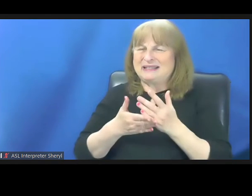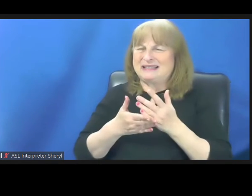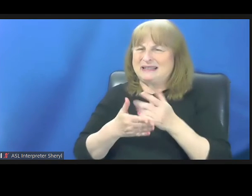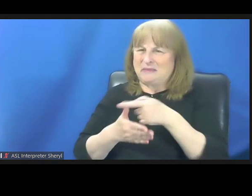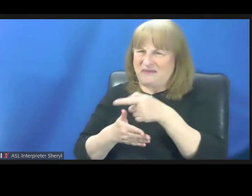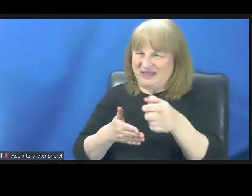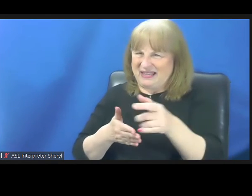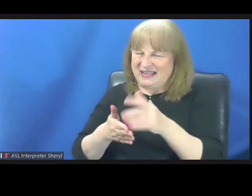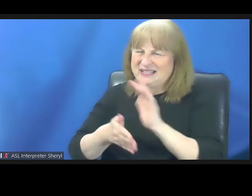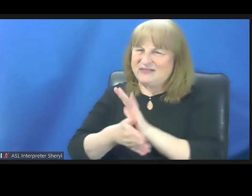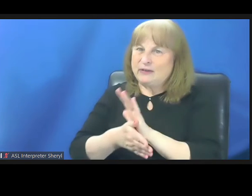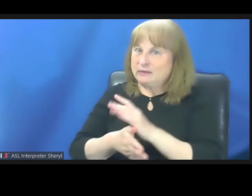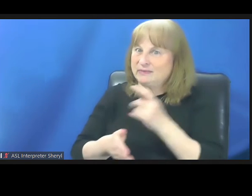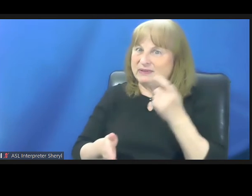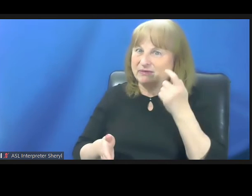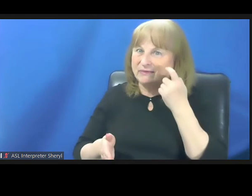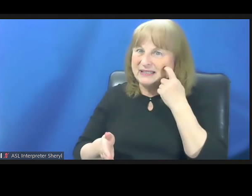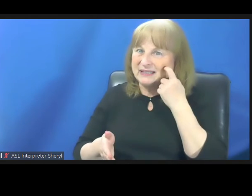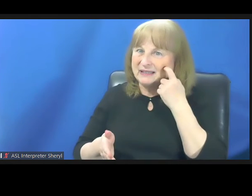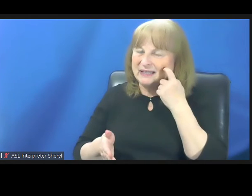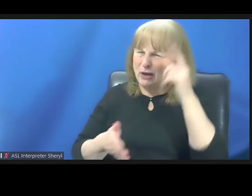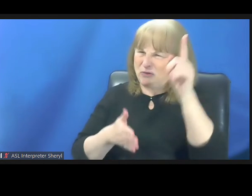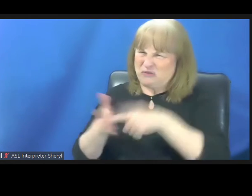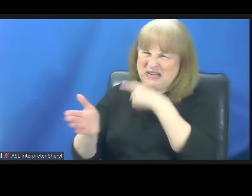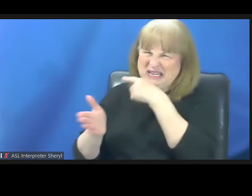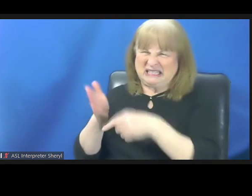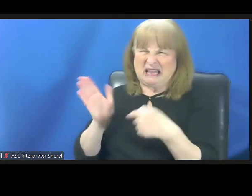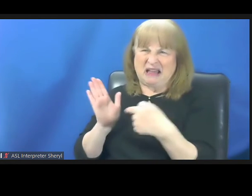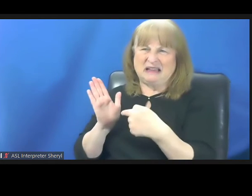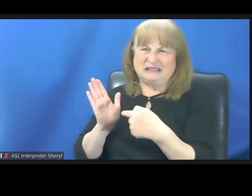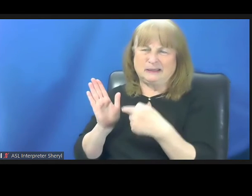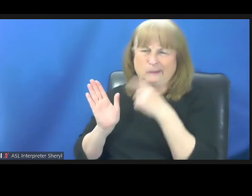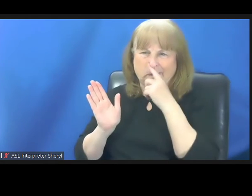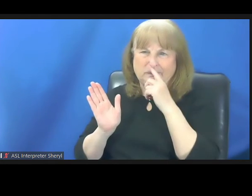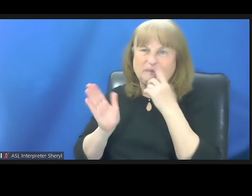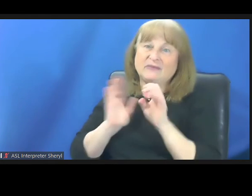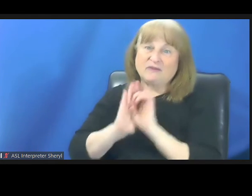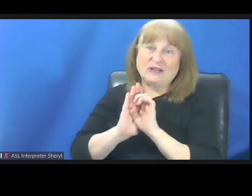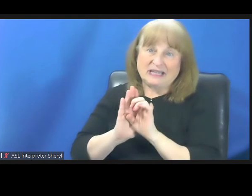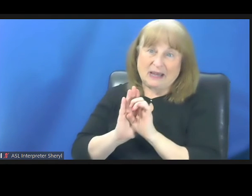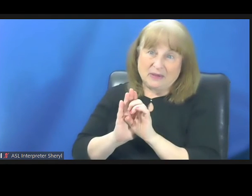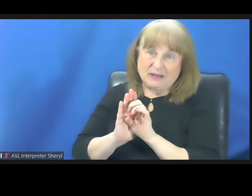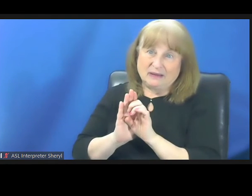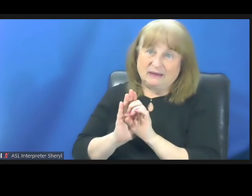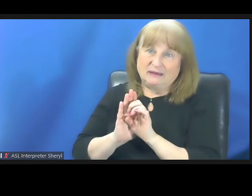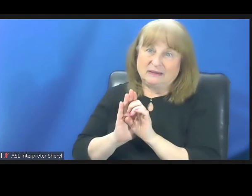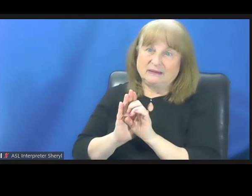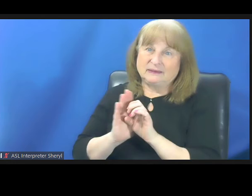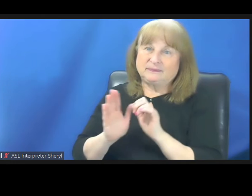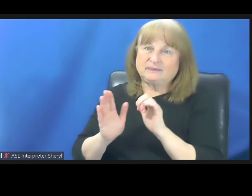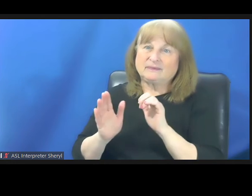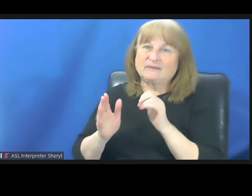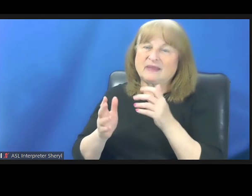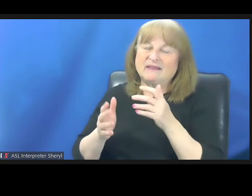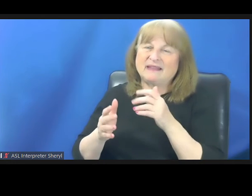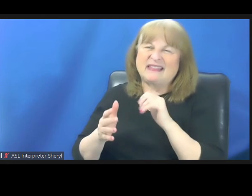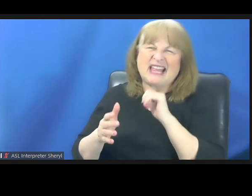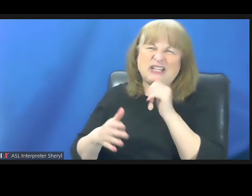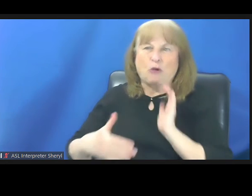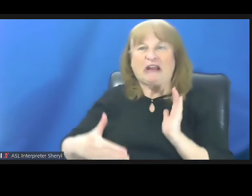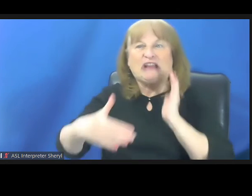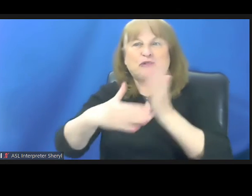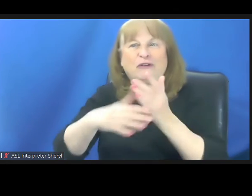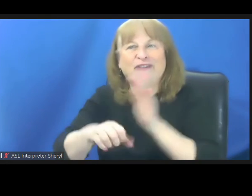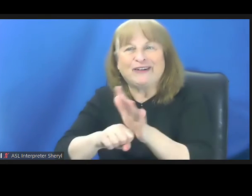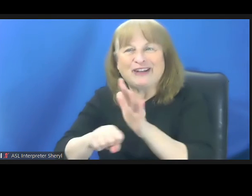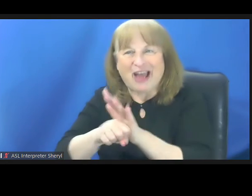been recently criticized, for example, that they don't interfere enough, that they